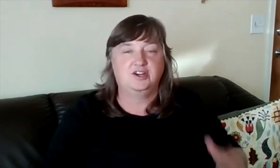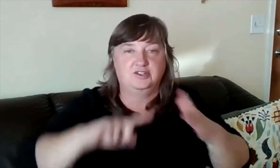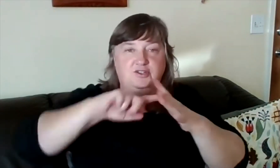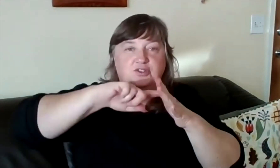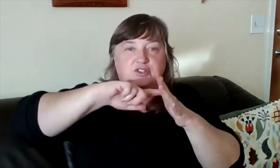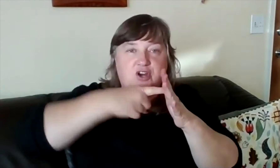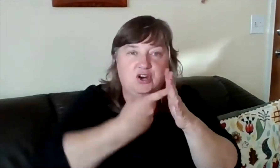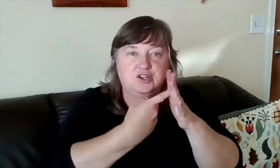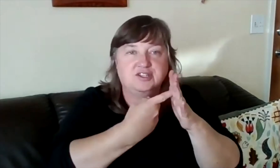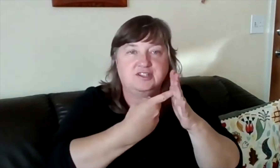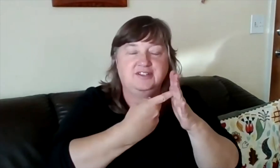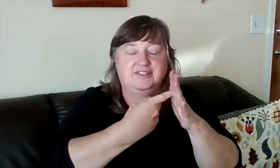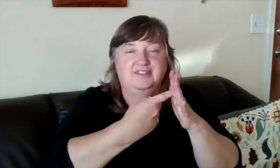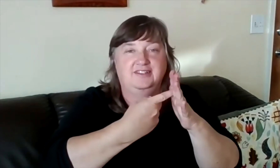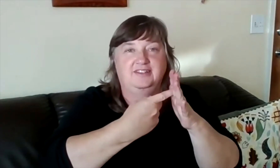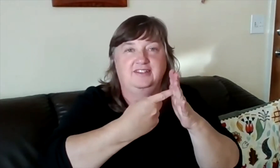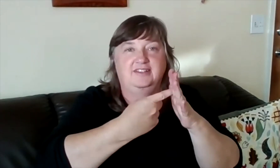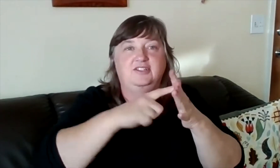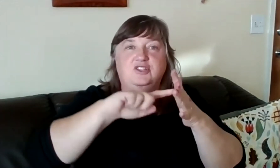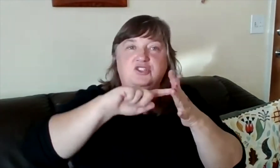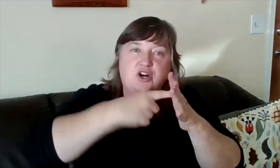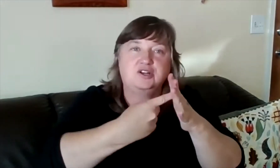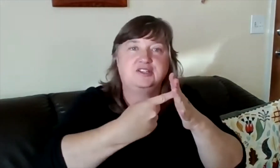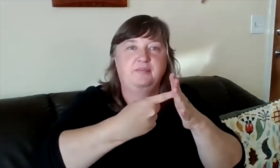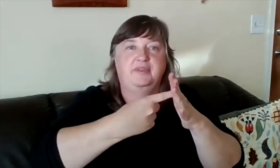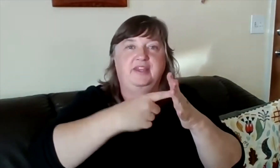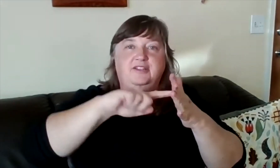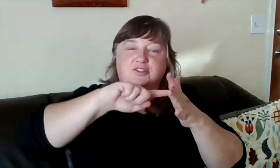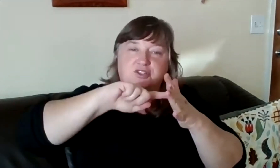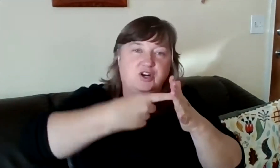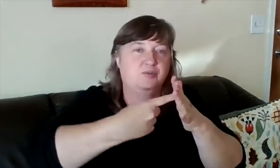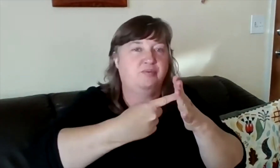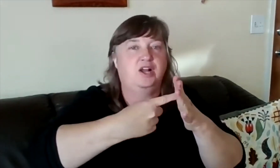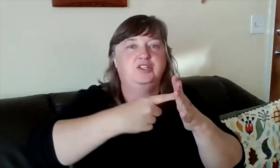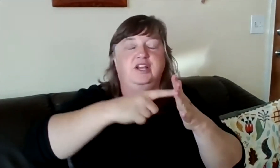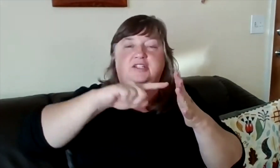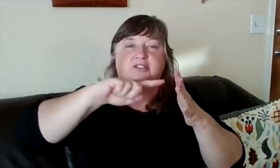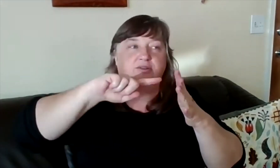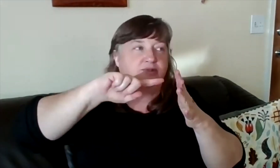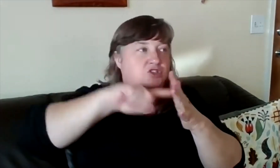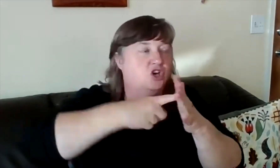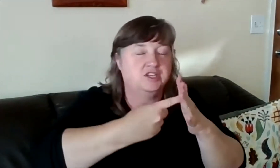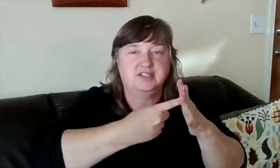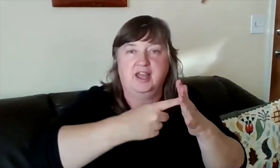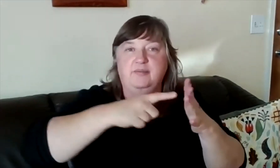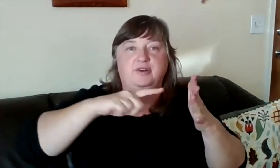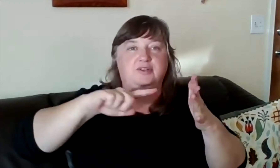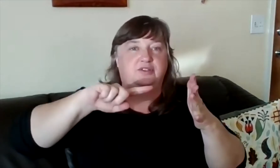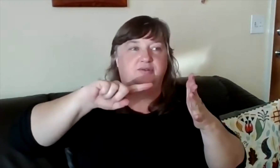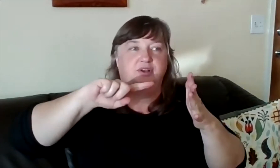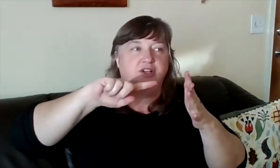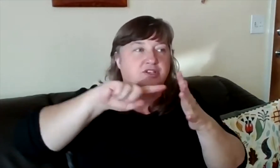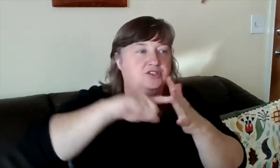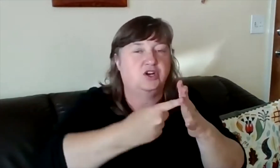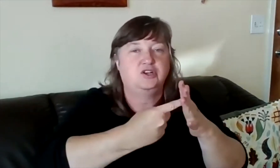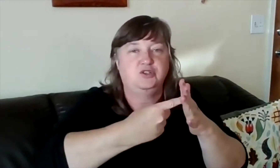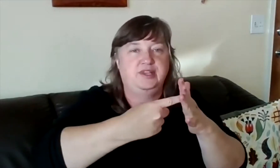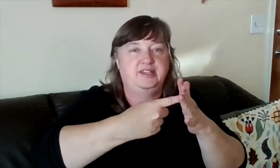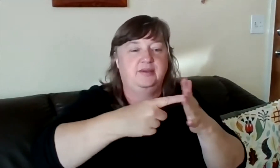So start, to start something, to start a project, to start a timer, to start doing